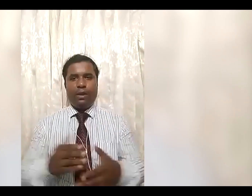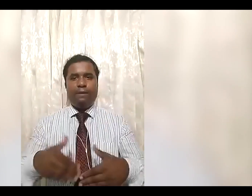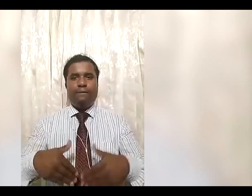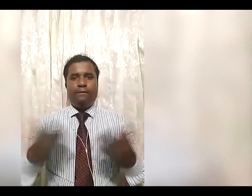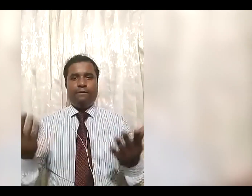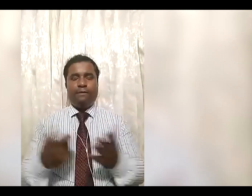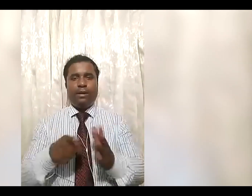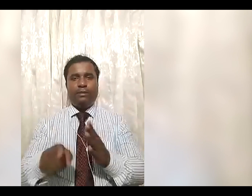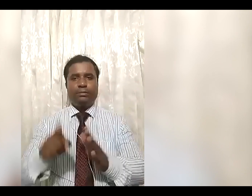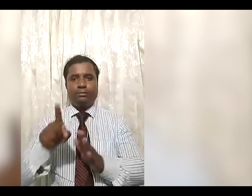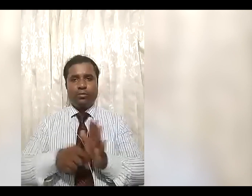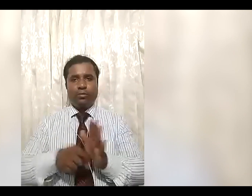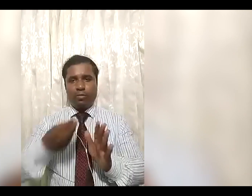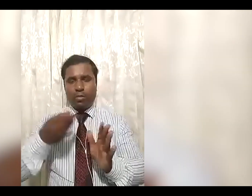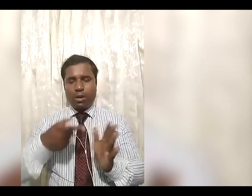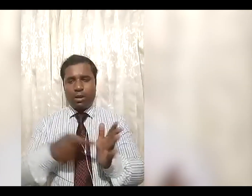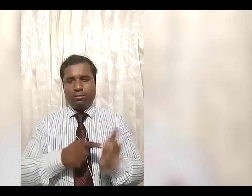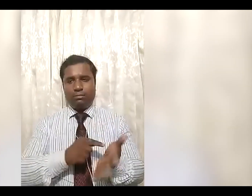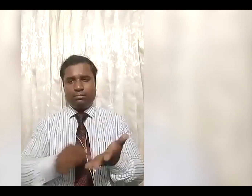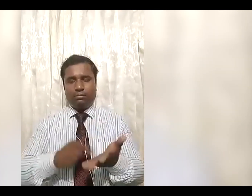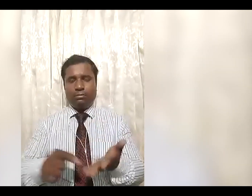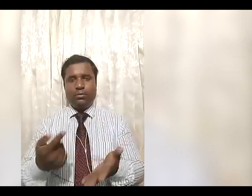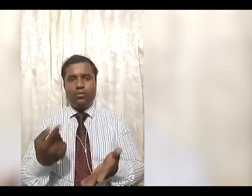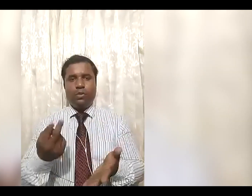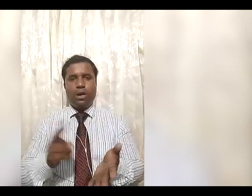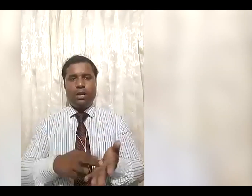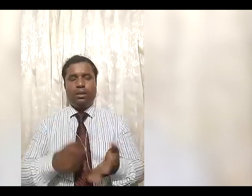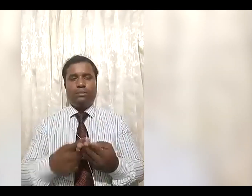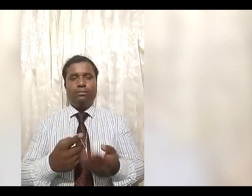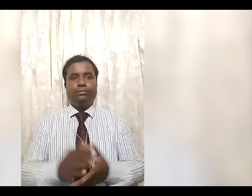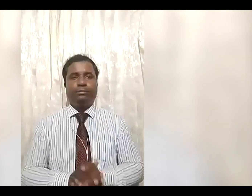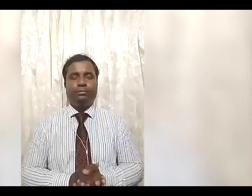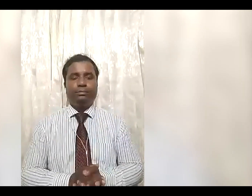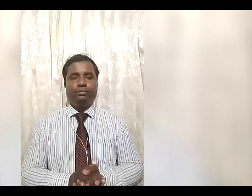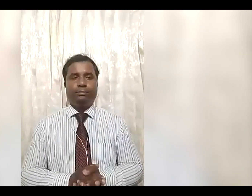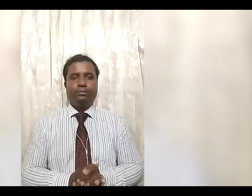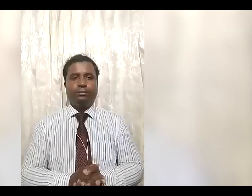before we begin to tune off today?